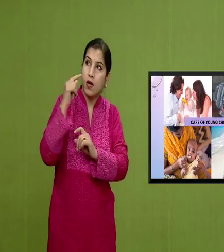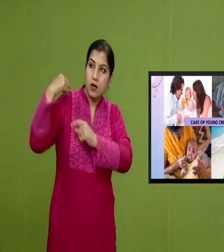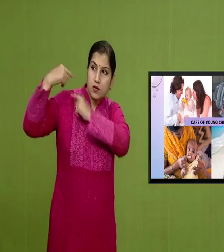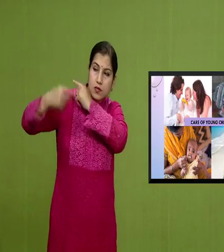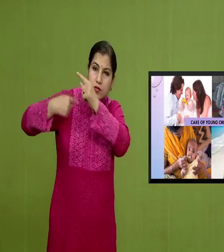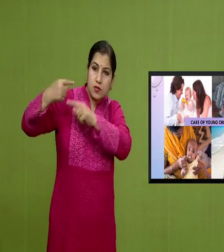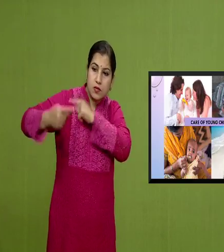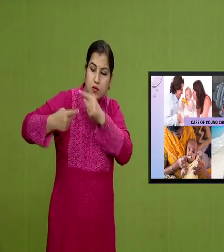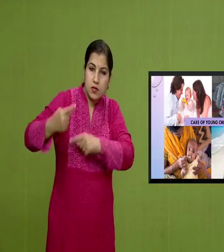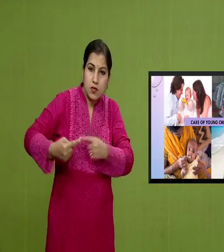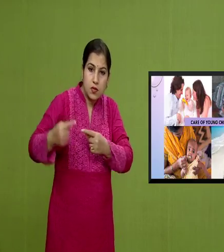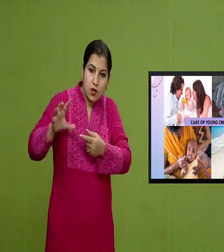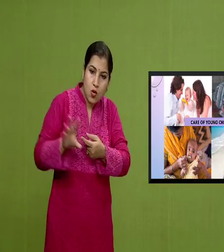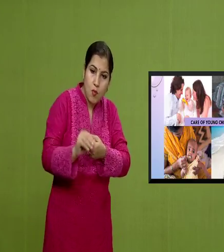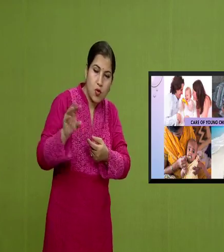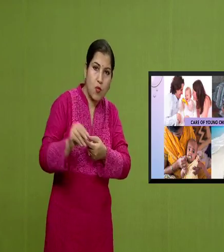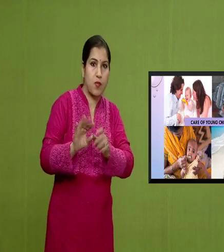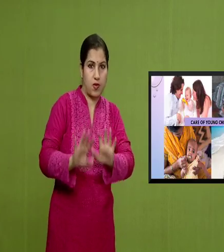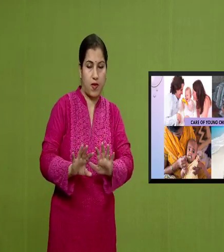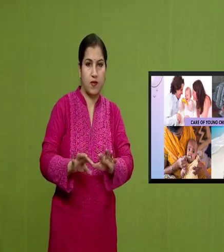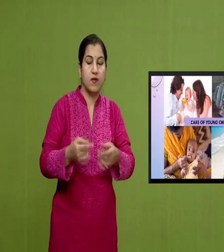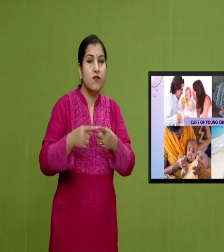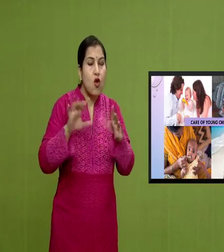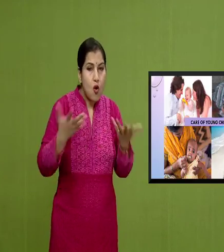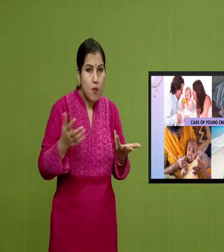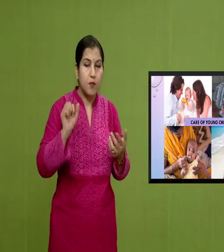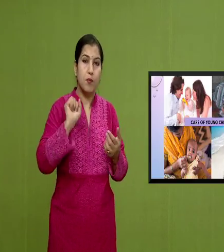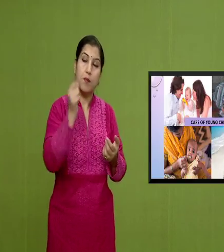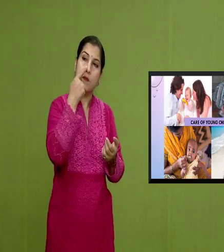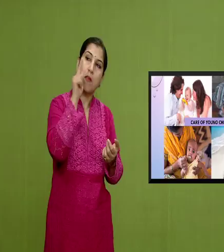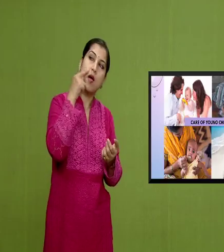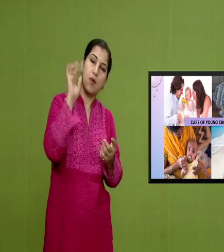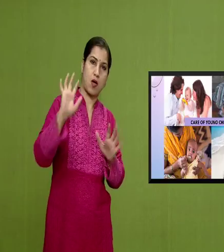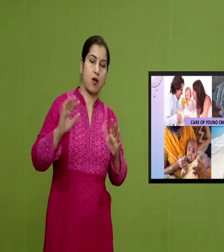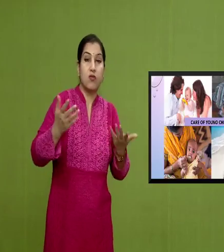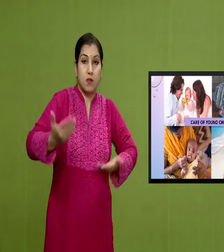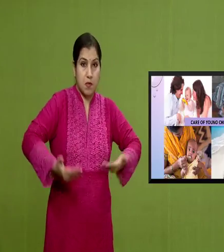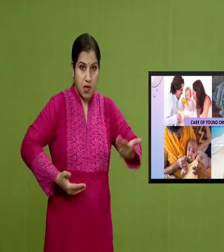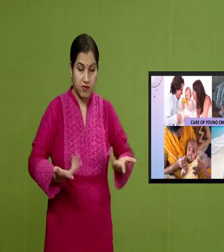and behavior from his or her parents.